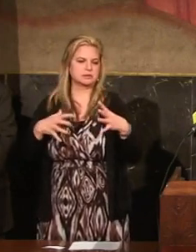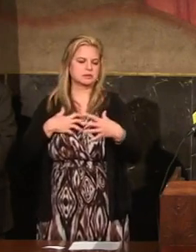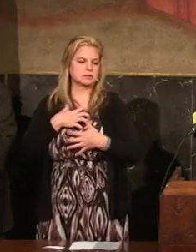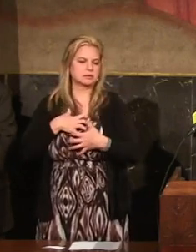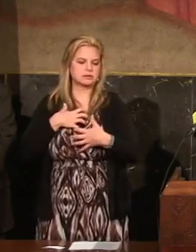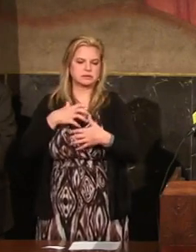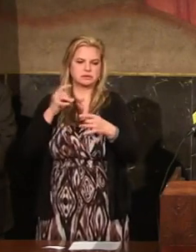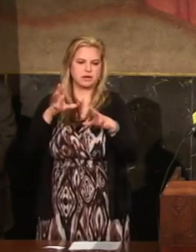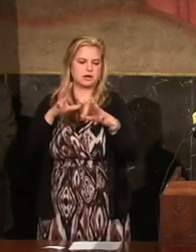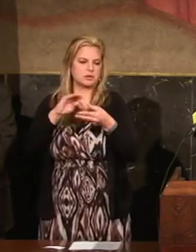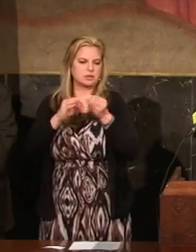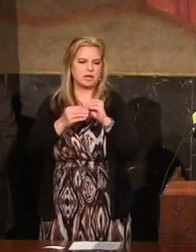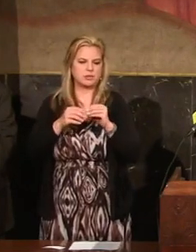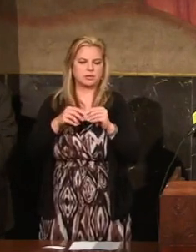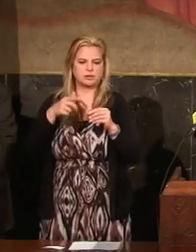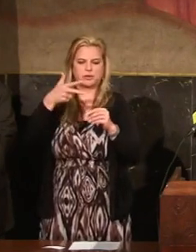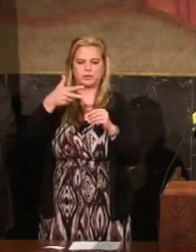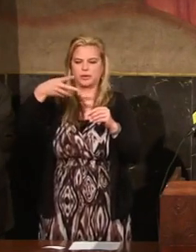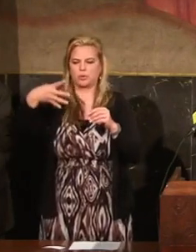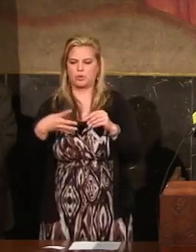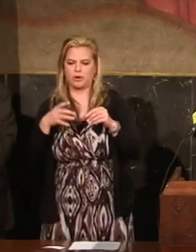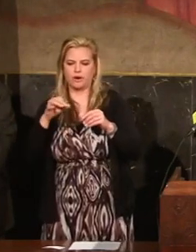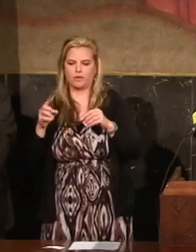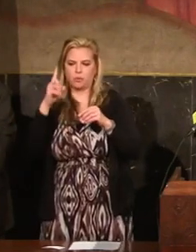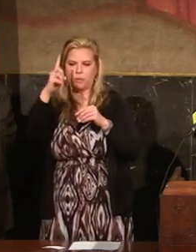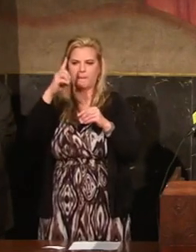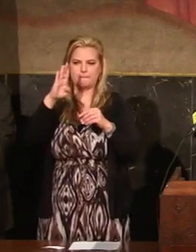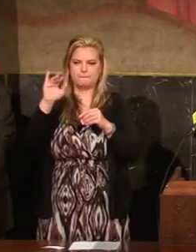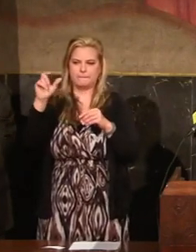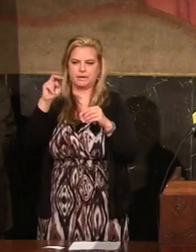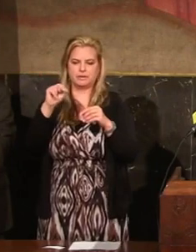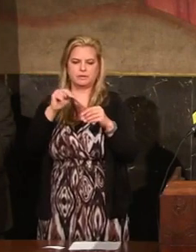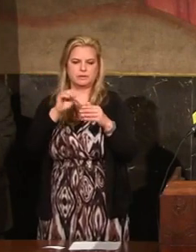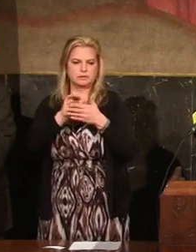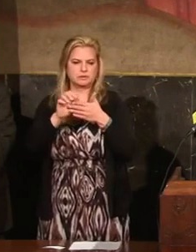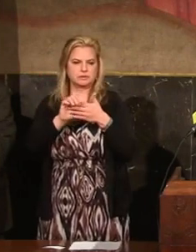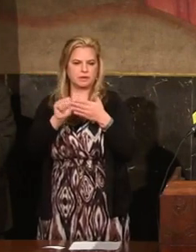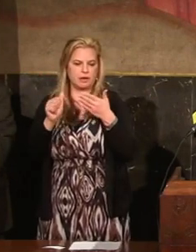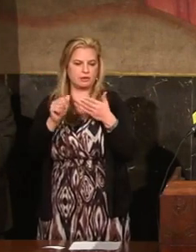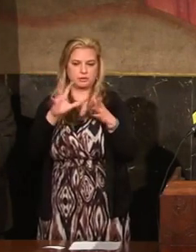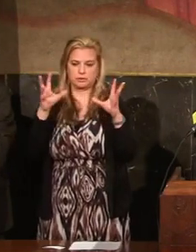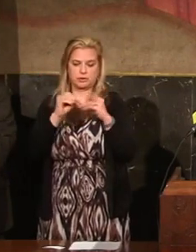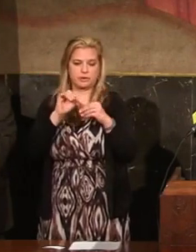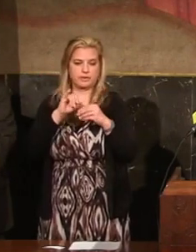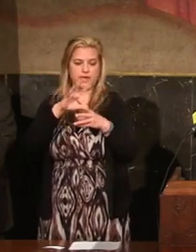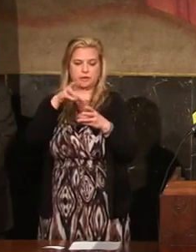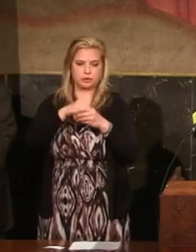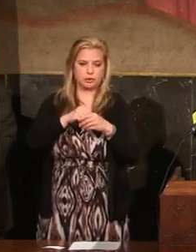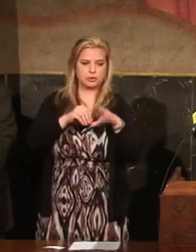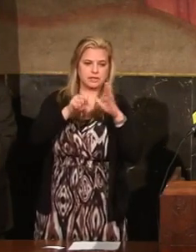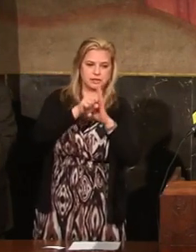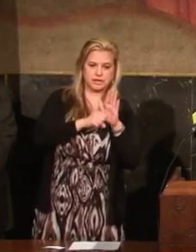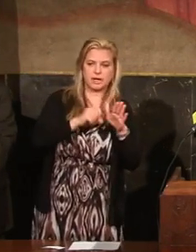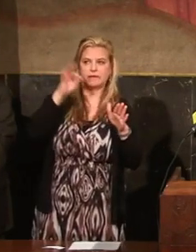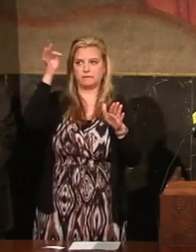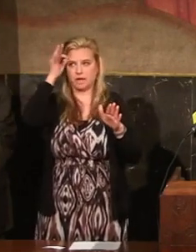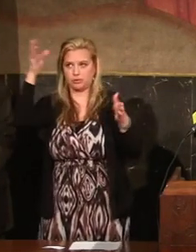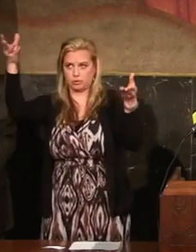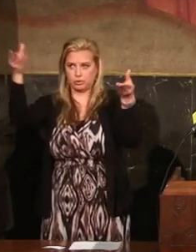You know, $750 million in total, which includes the state, the federal funds of $500